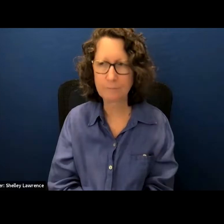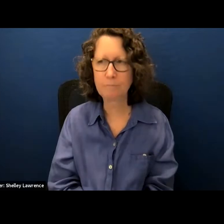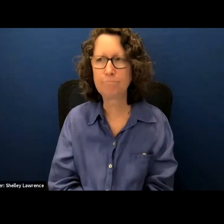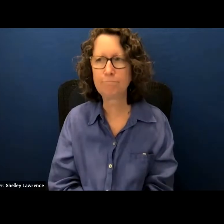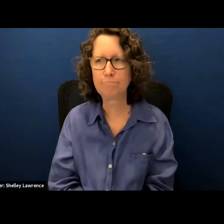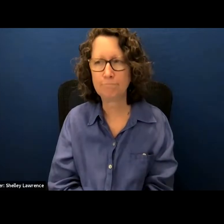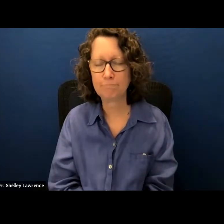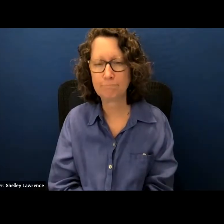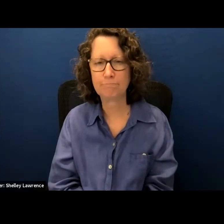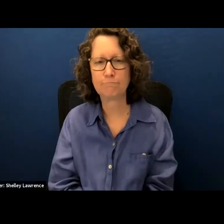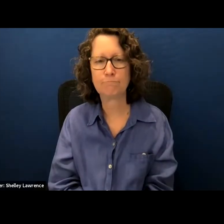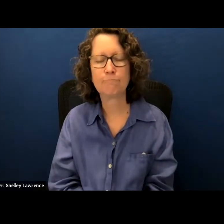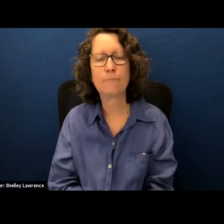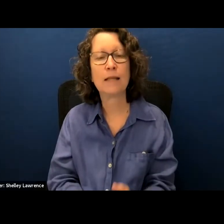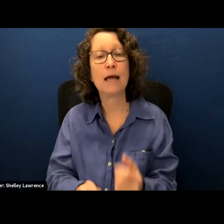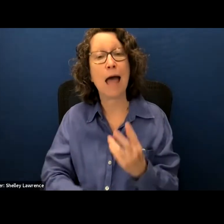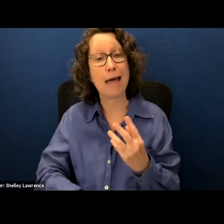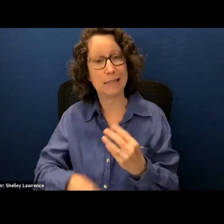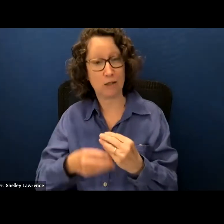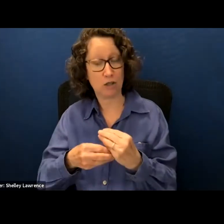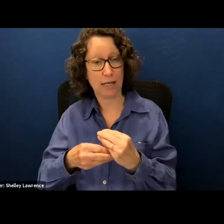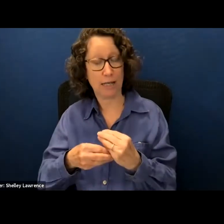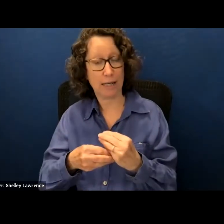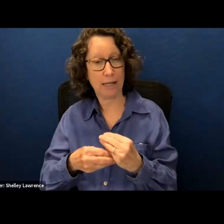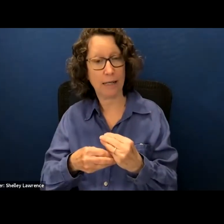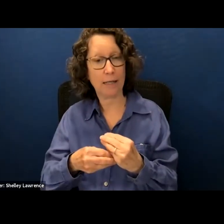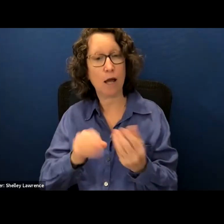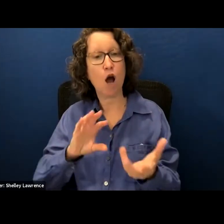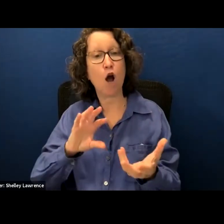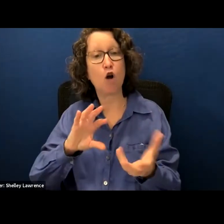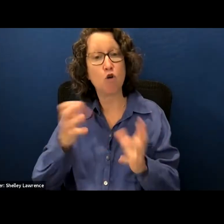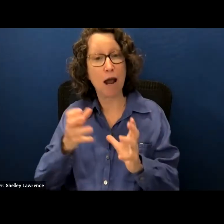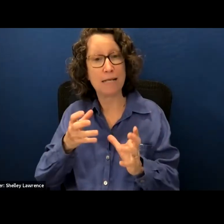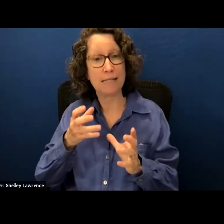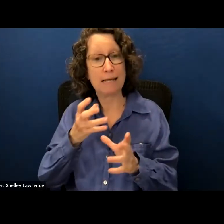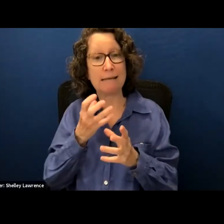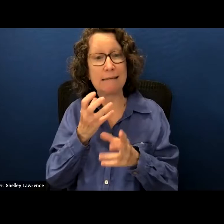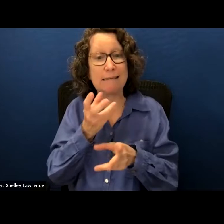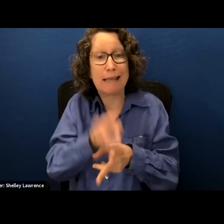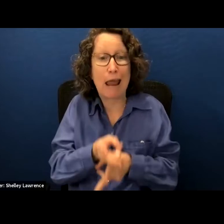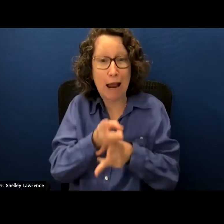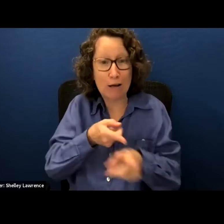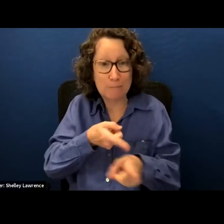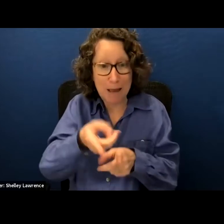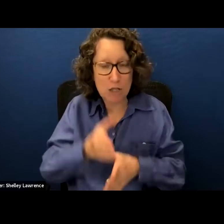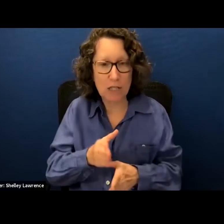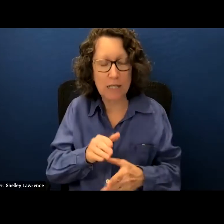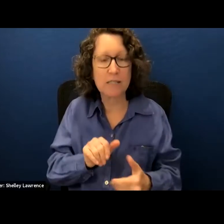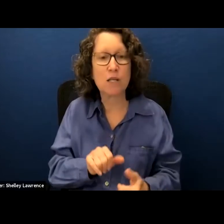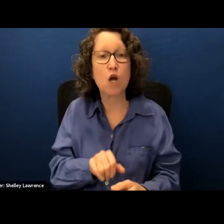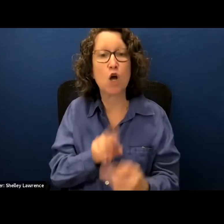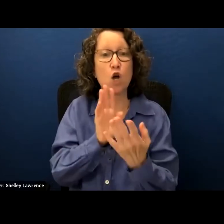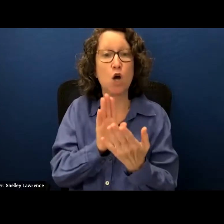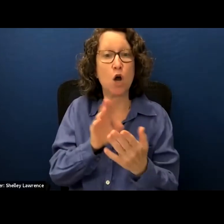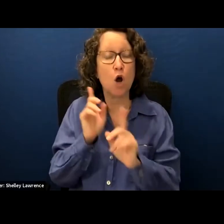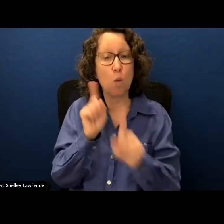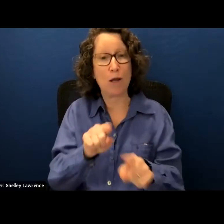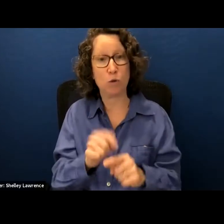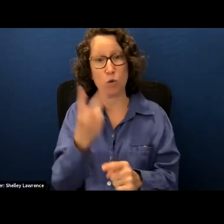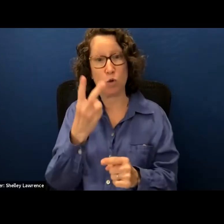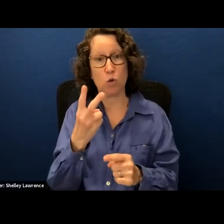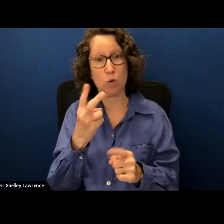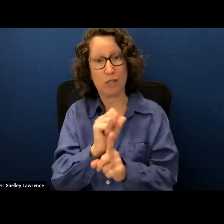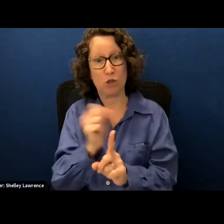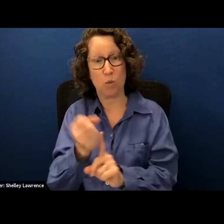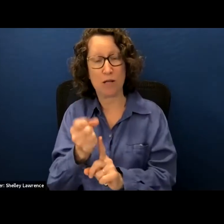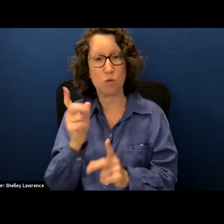In addition, the crisis care specialists responded to 2 cases of threats against others.